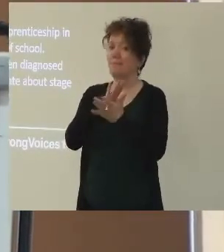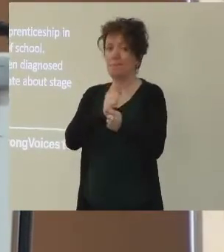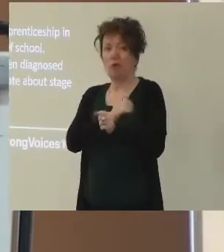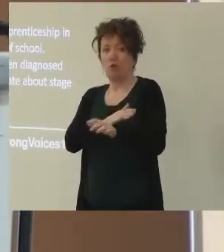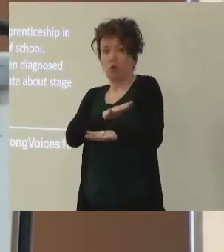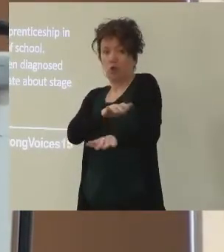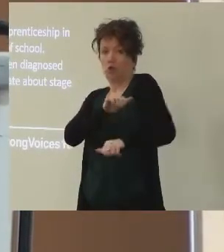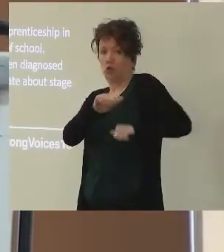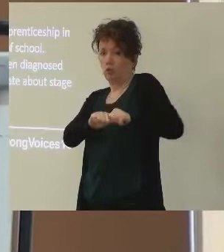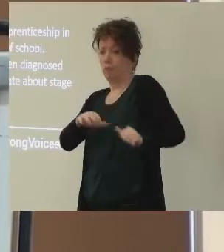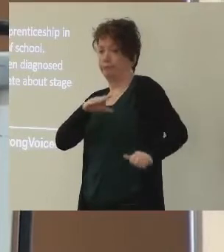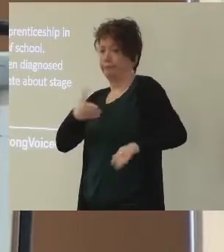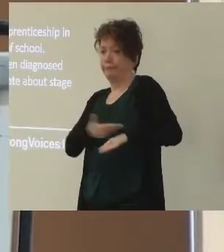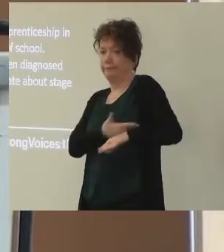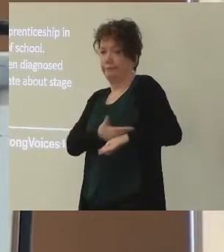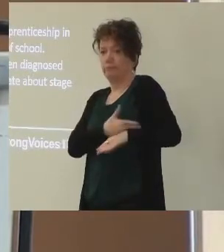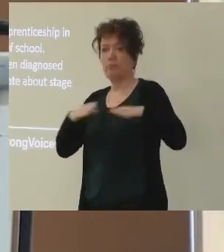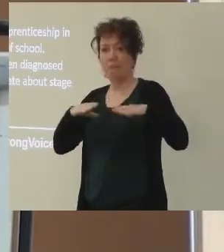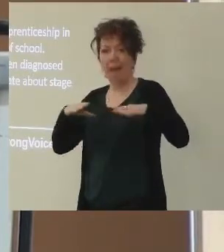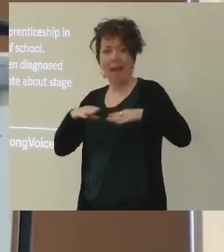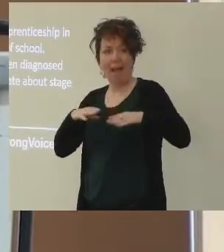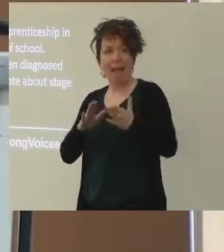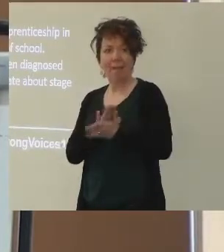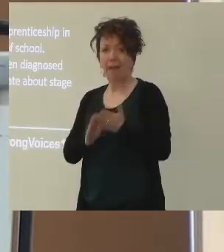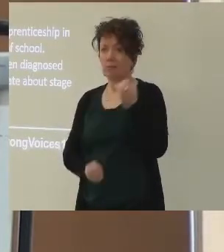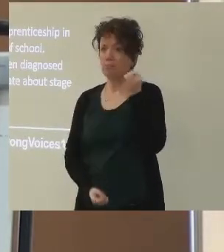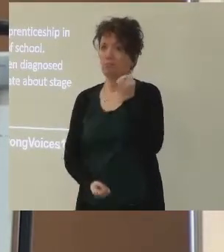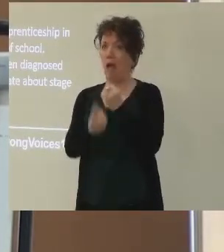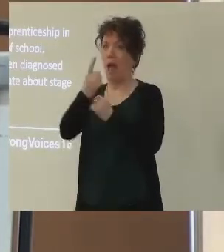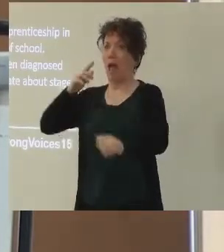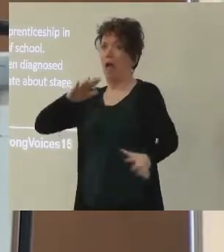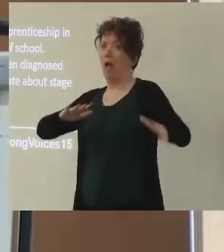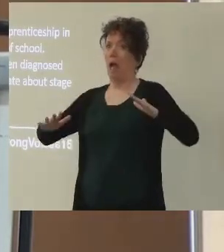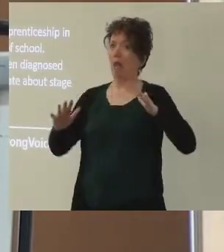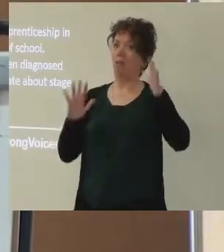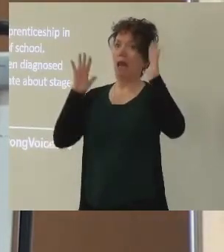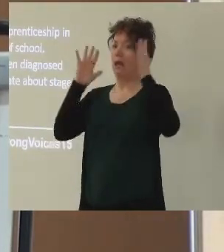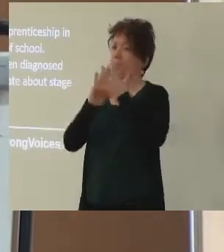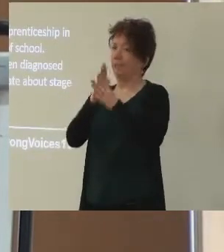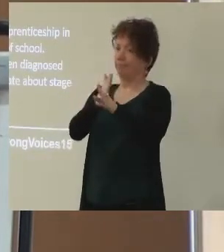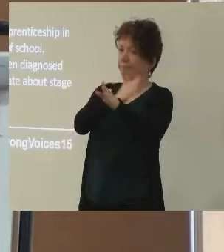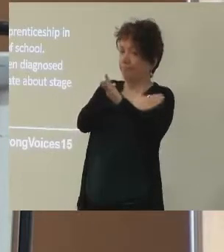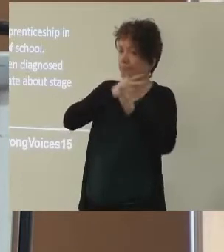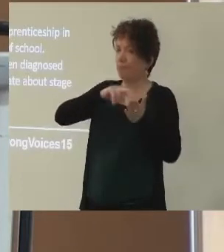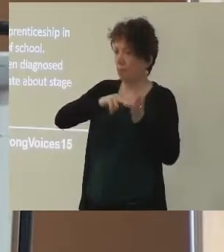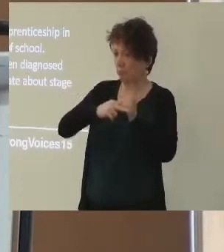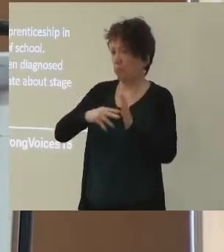kind of thought through as much as possible so that we're not just reacting to situations that arise.